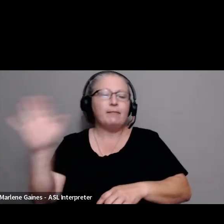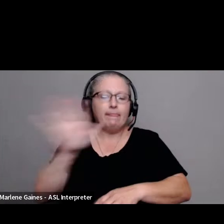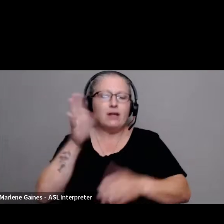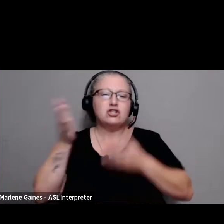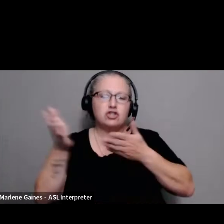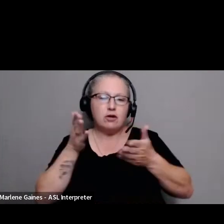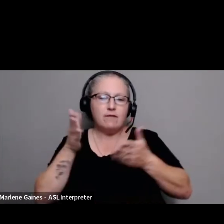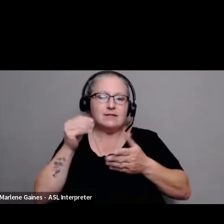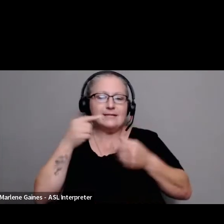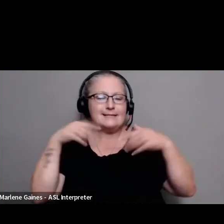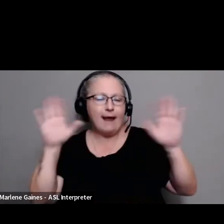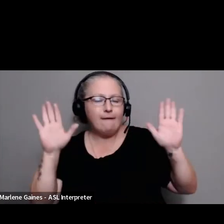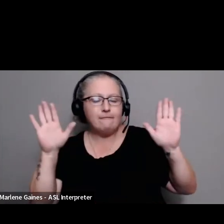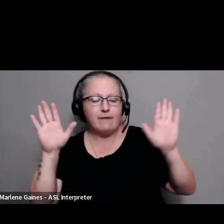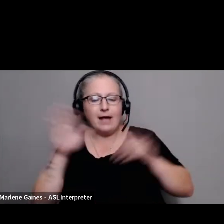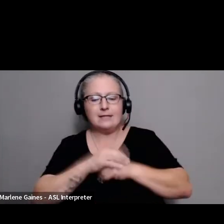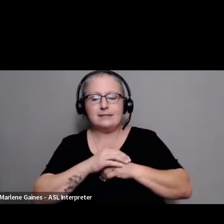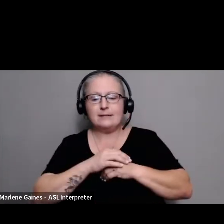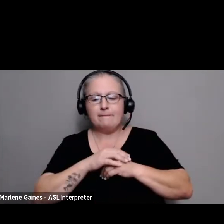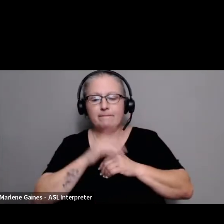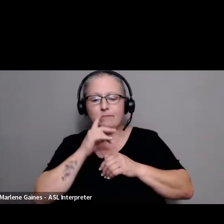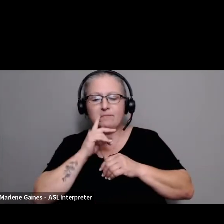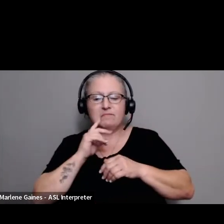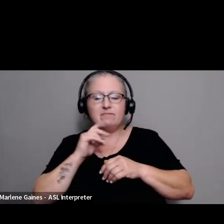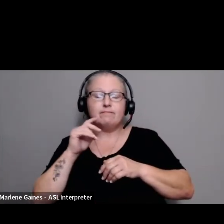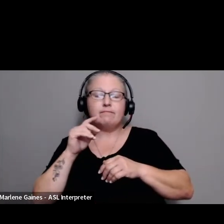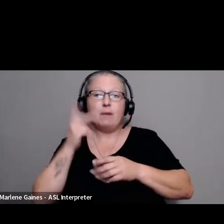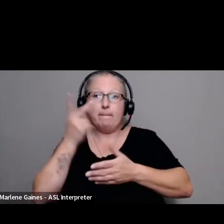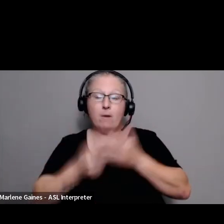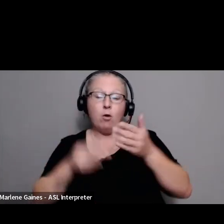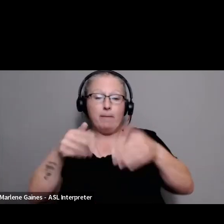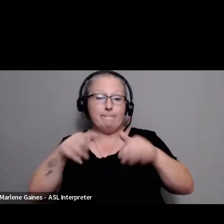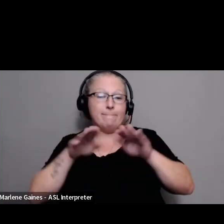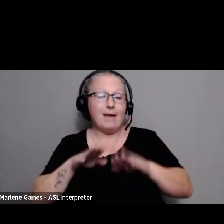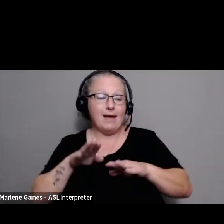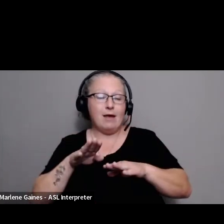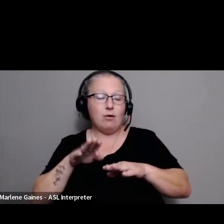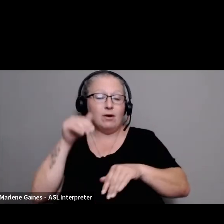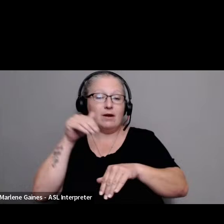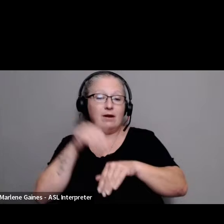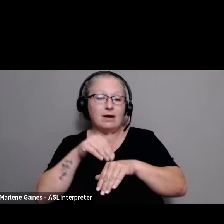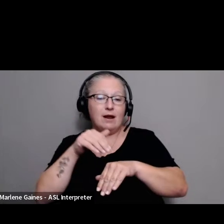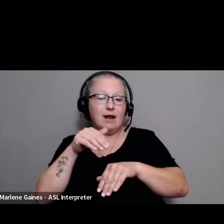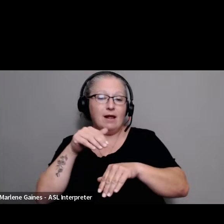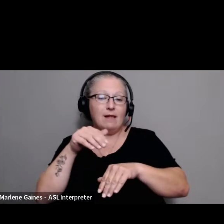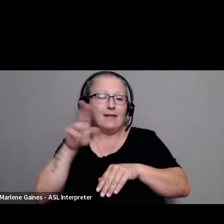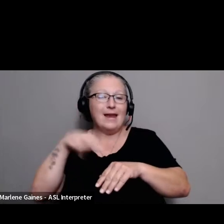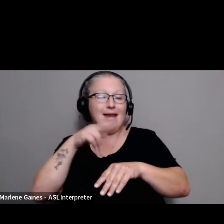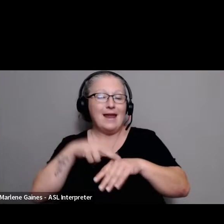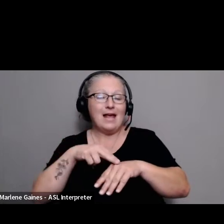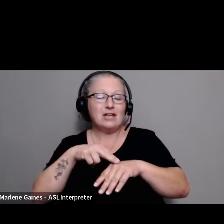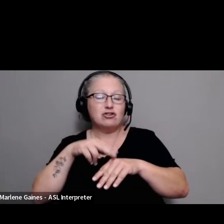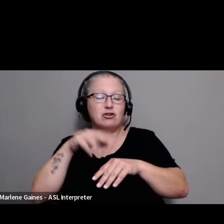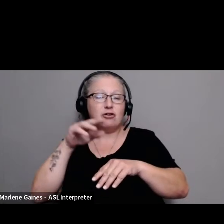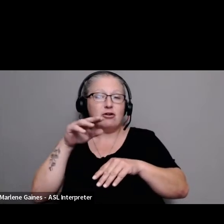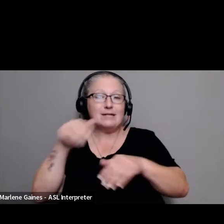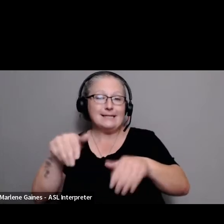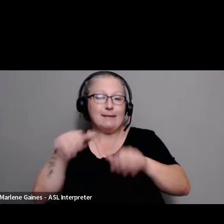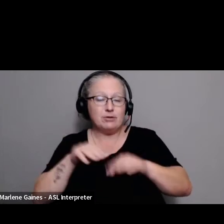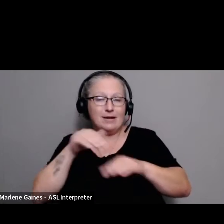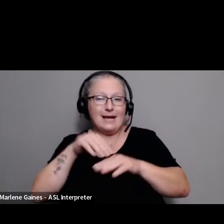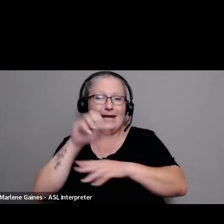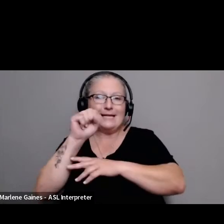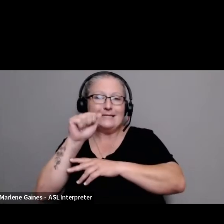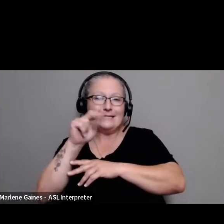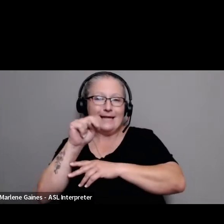service and sacrifice. They're both buried at the National Cemetery in San Bruno up on